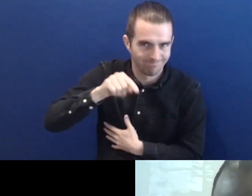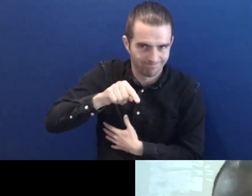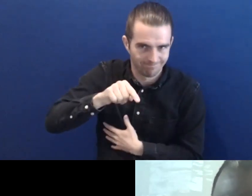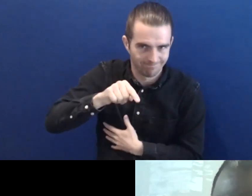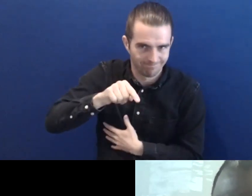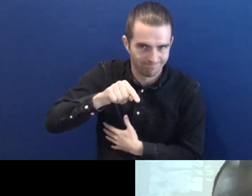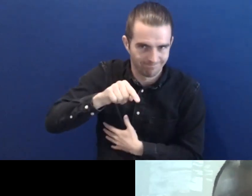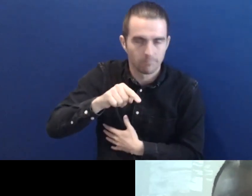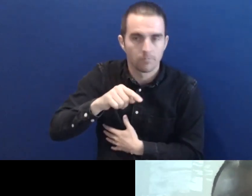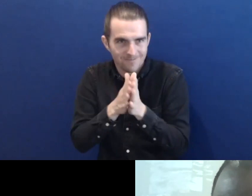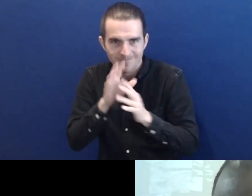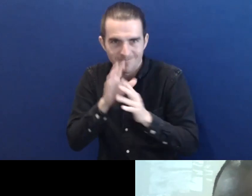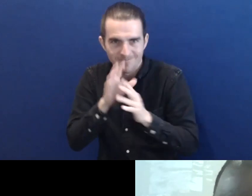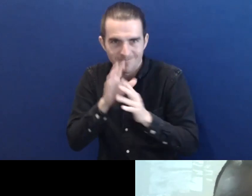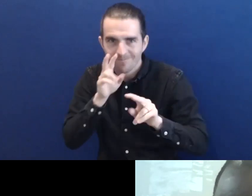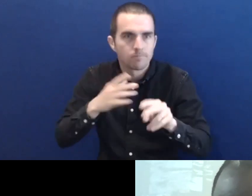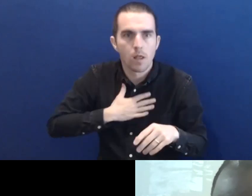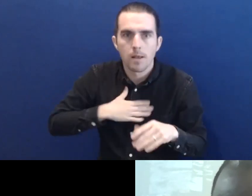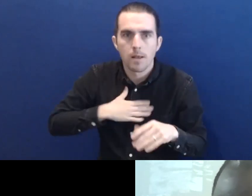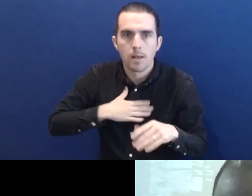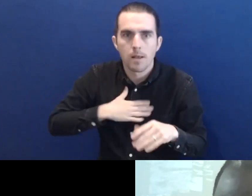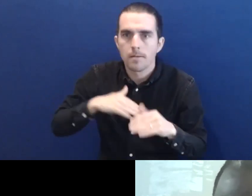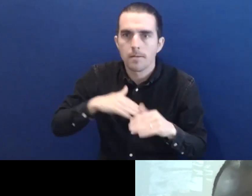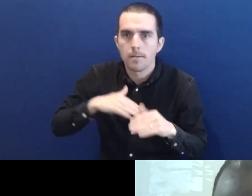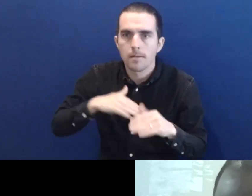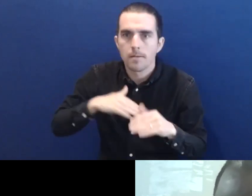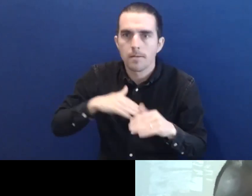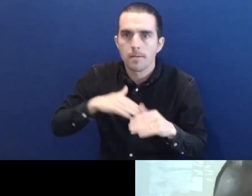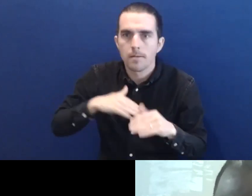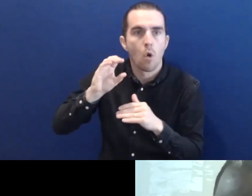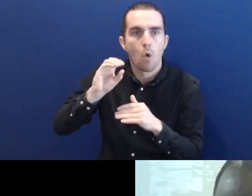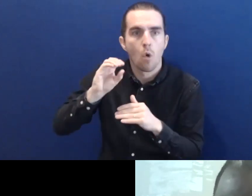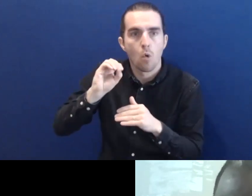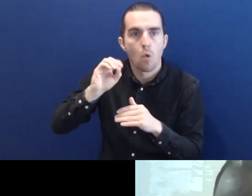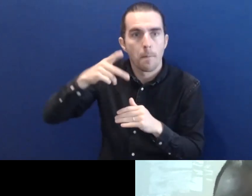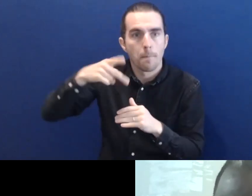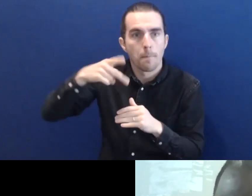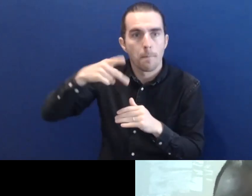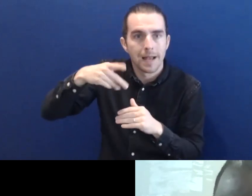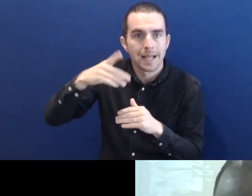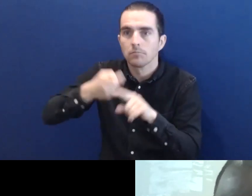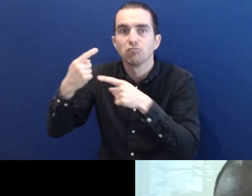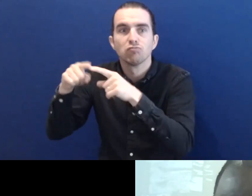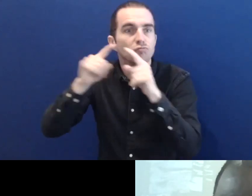states. In fact, we are working in collaboration with